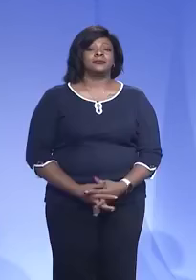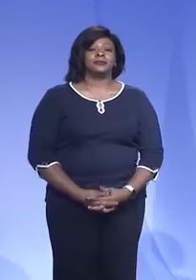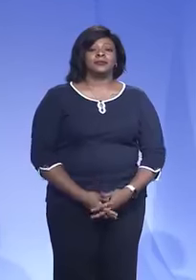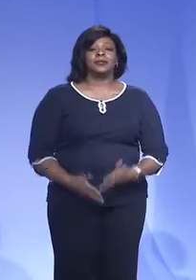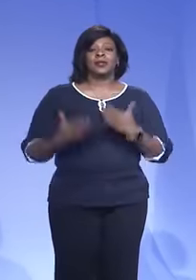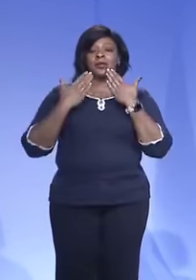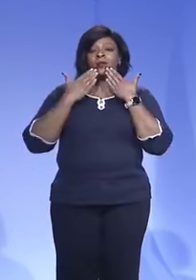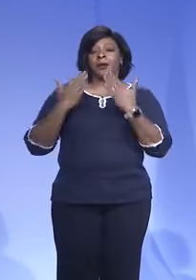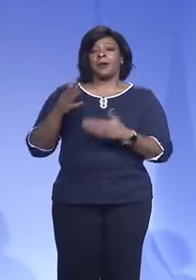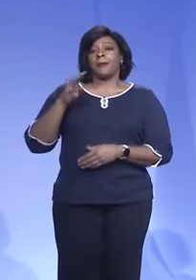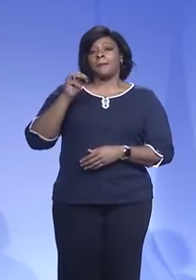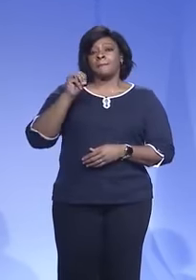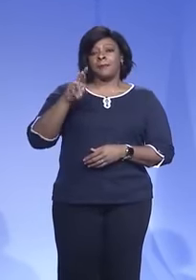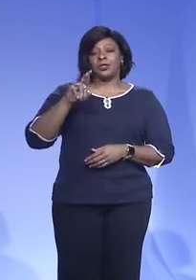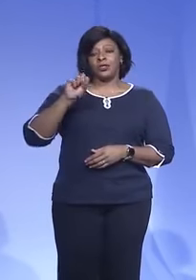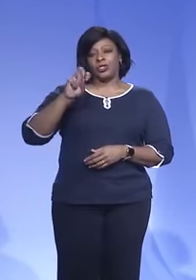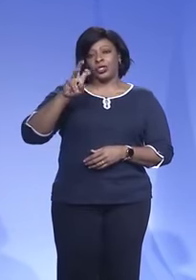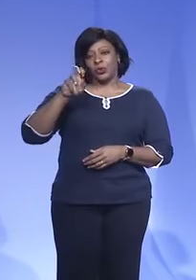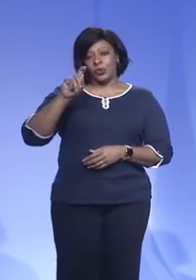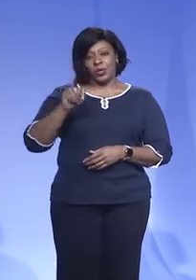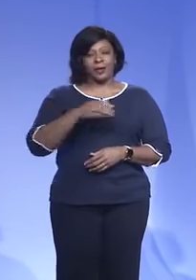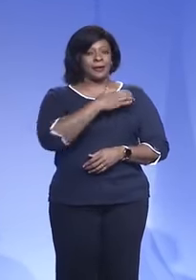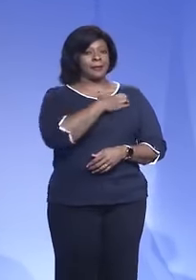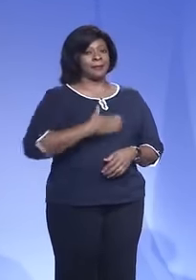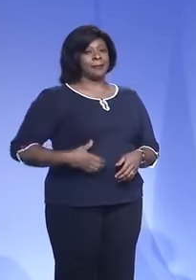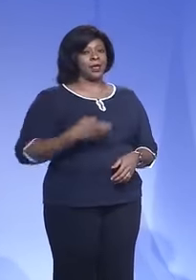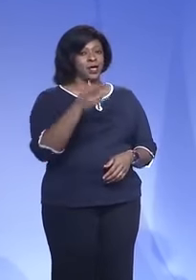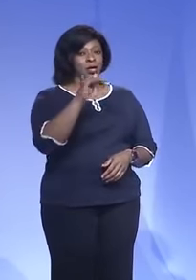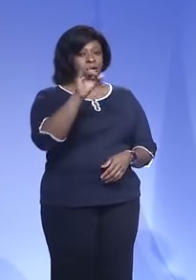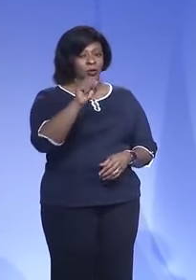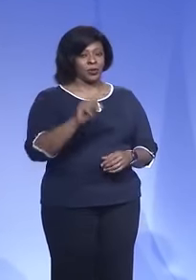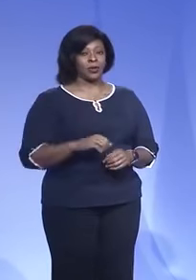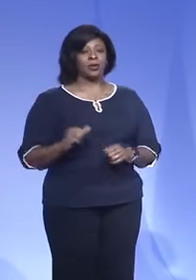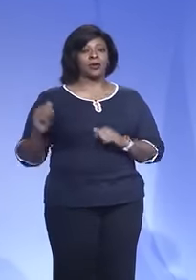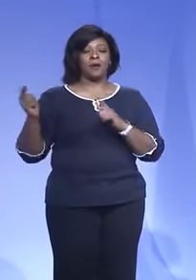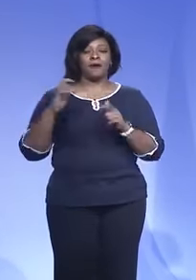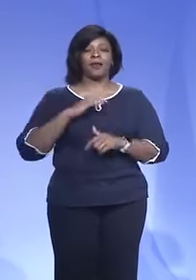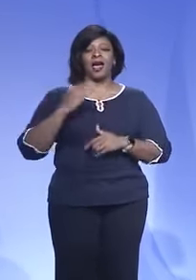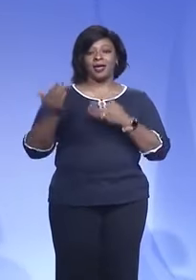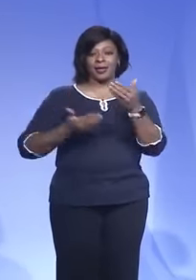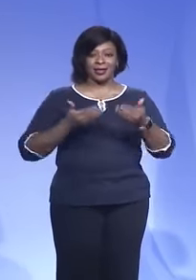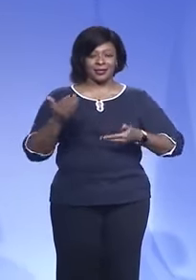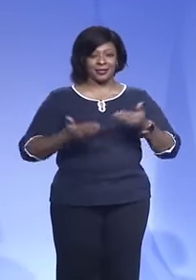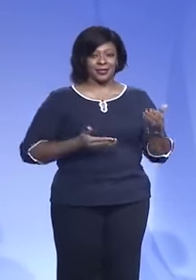Thank you, Mr. Sweat, Mayor Harris, all our guests.